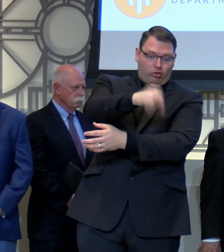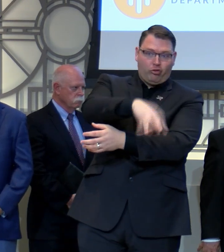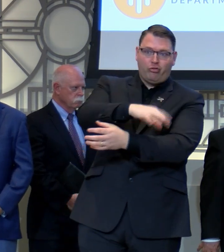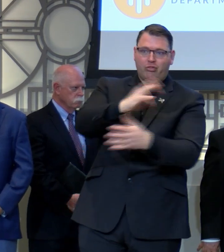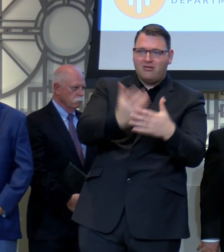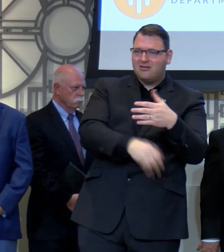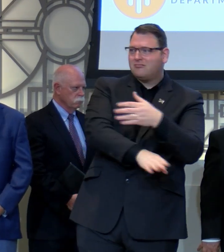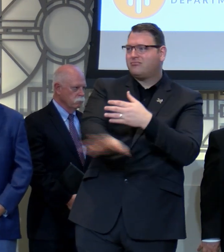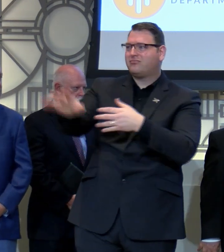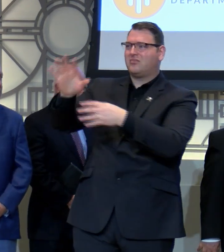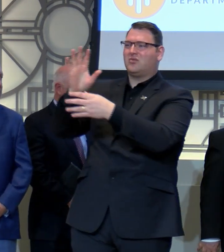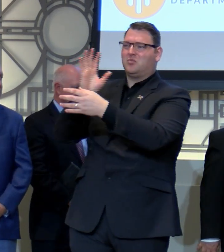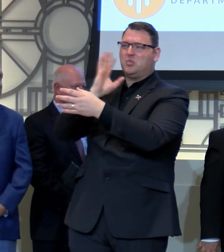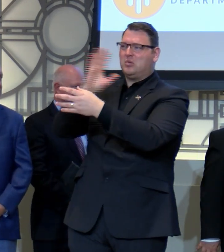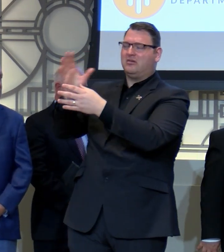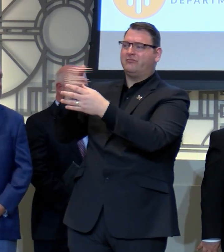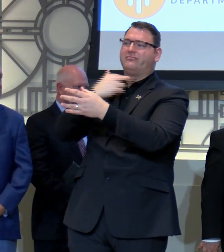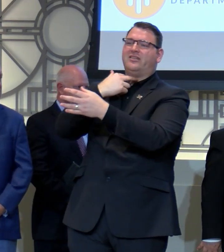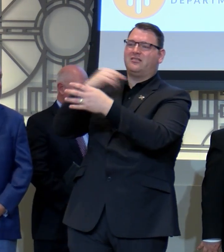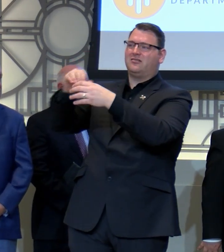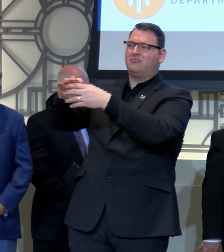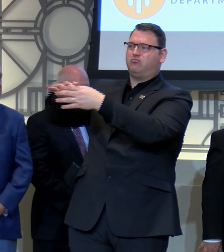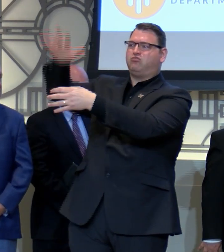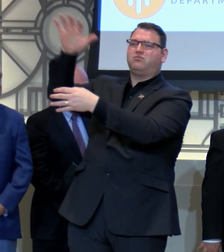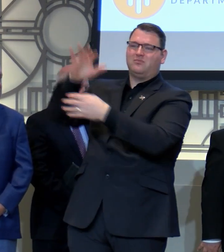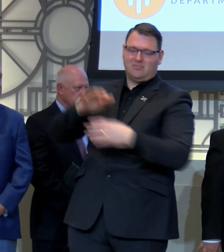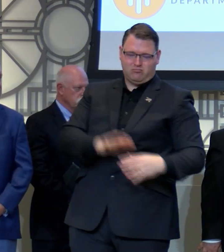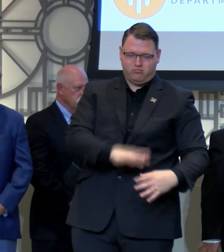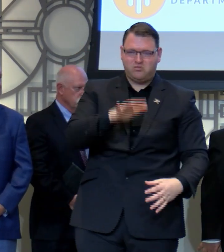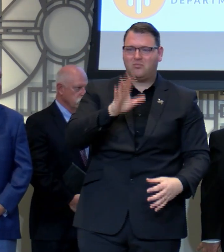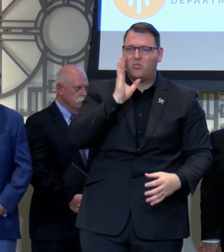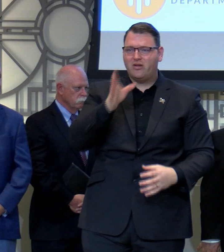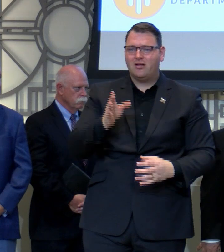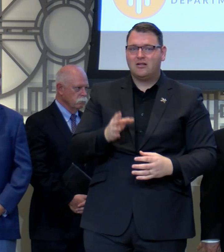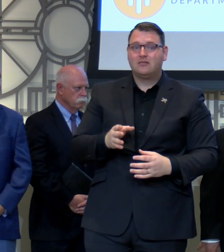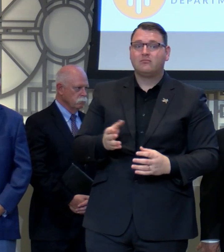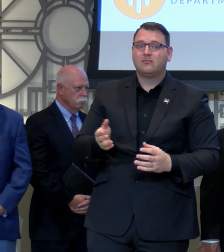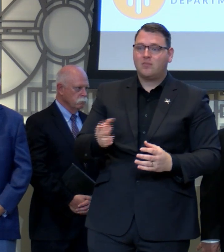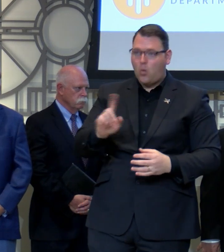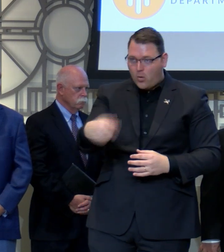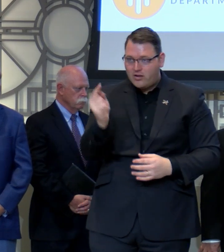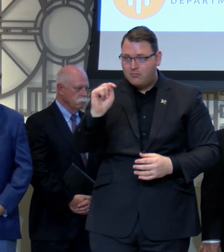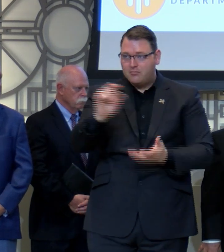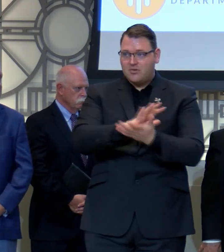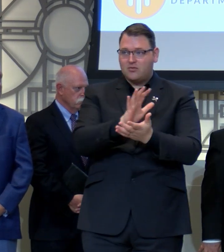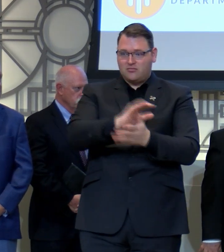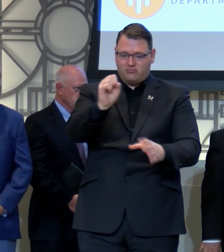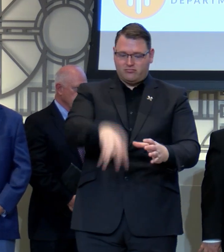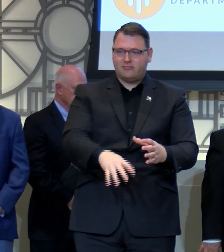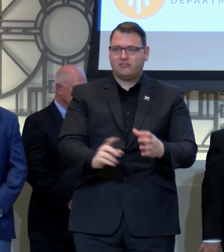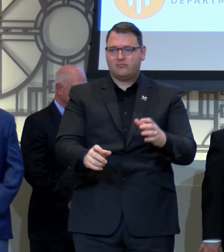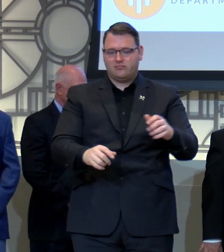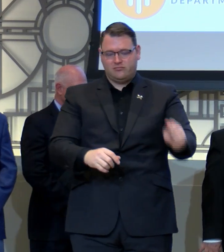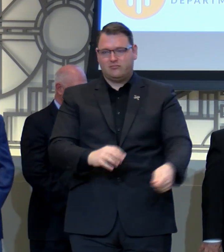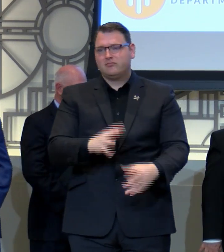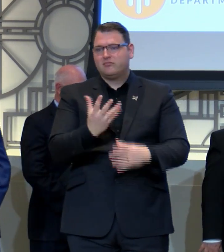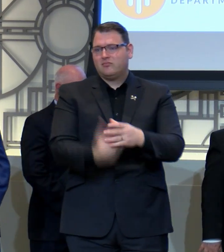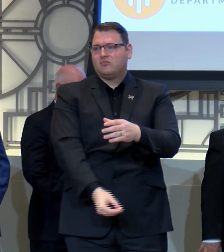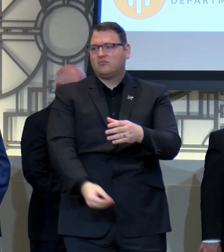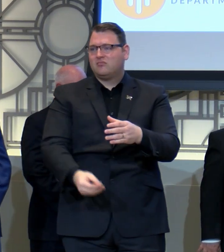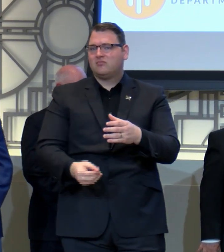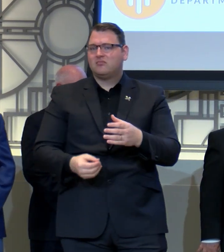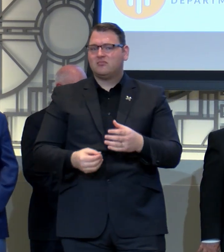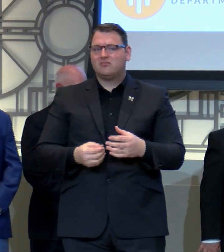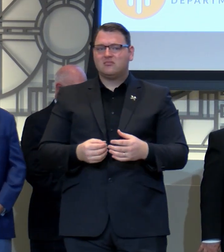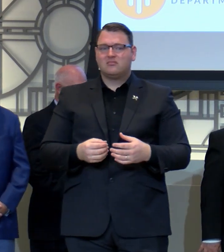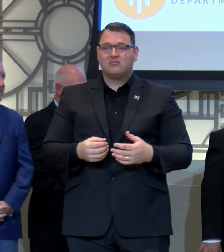in small amounts should be flushed down the drain. Other than that, Houston Water, once again, on that side is safe. Please go out and just don't